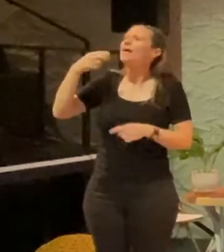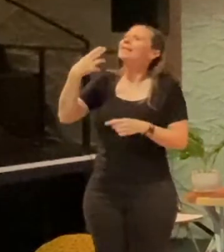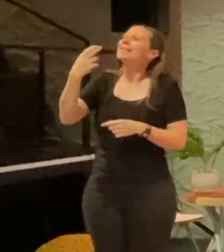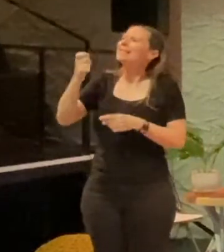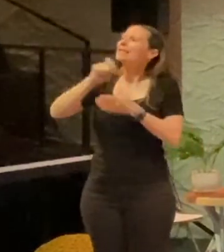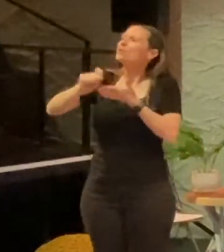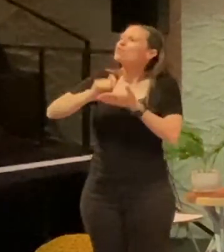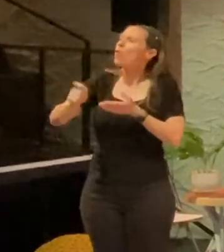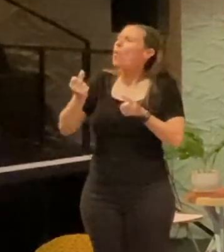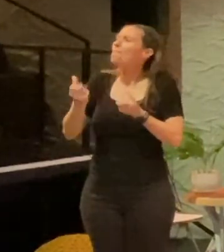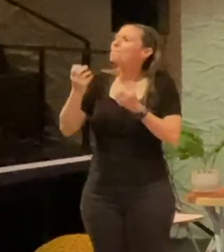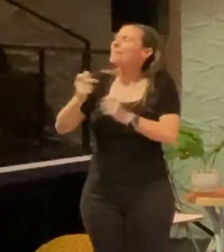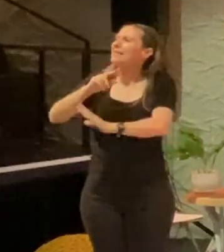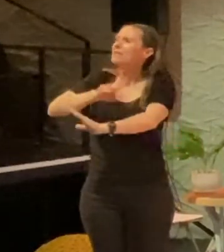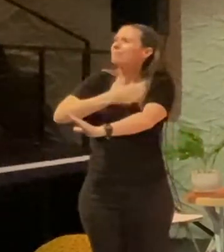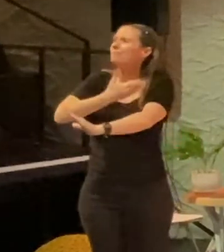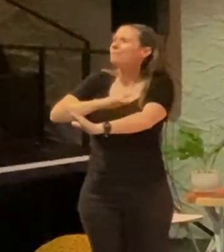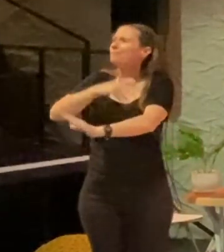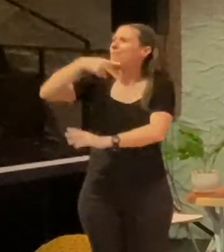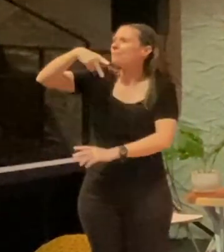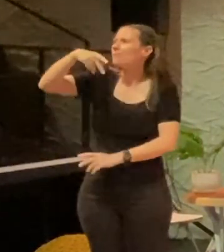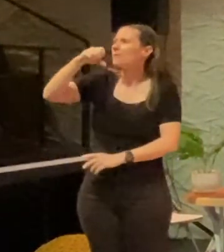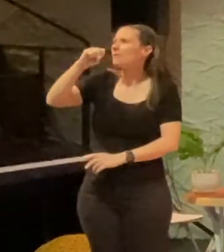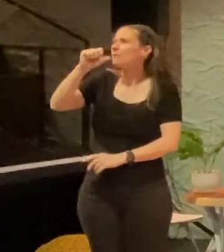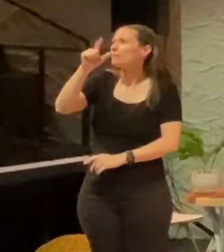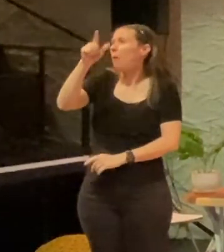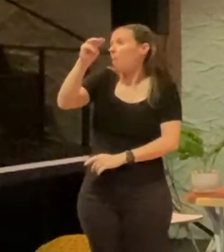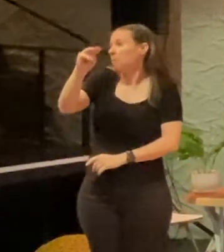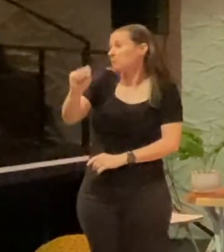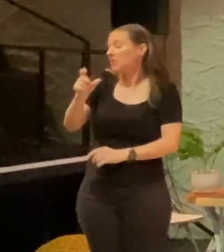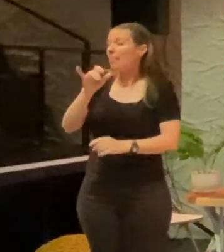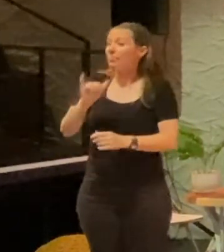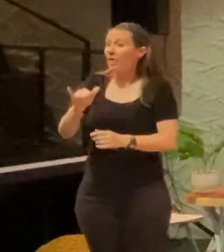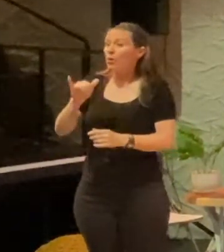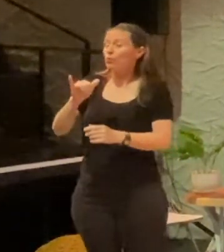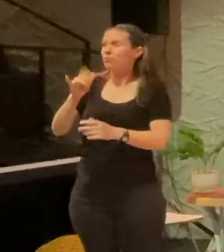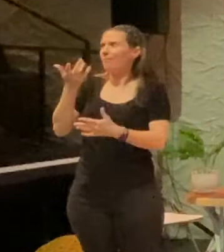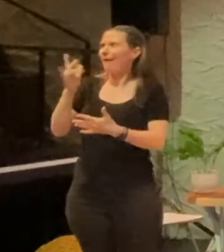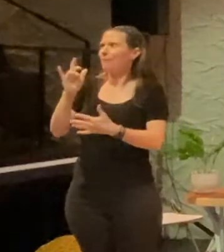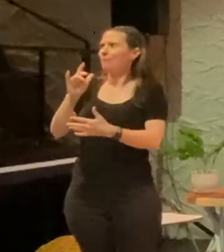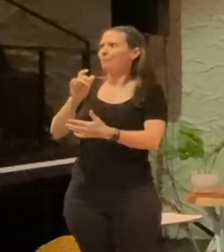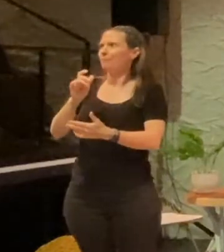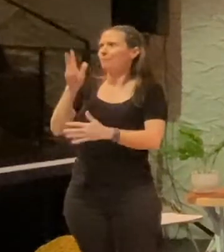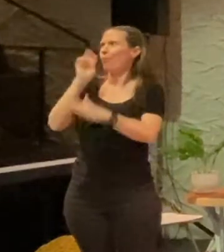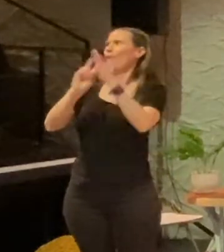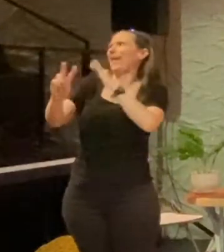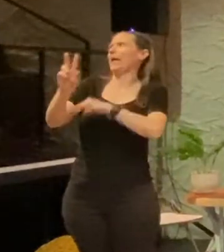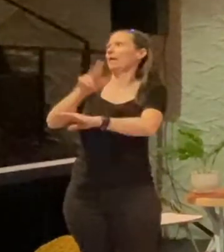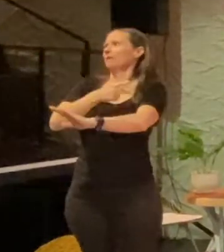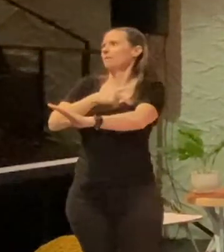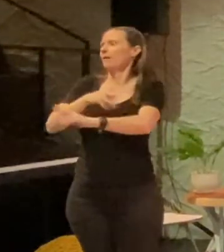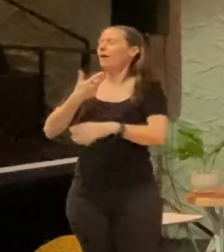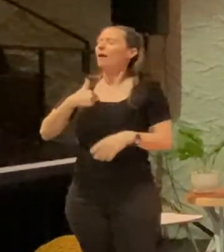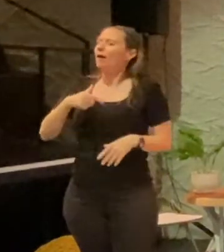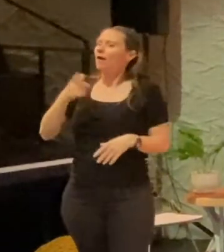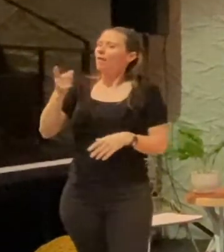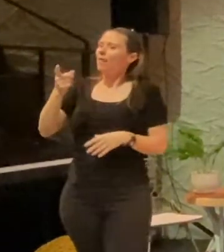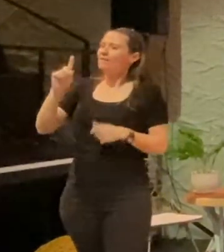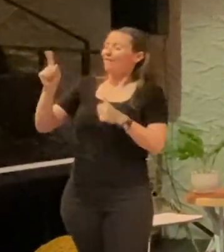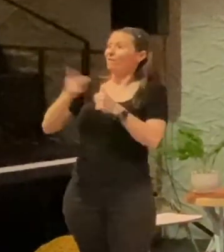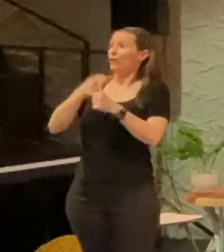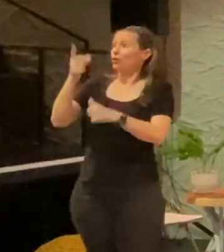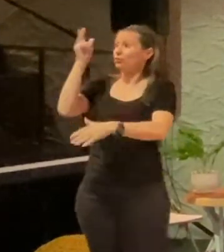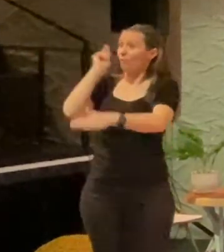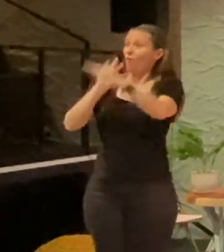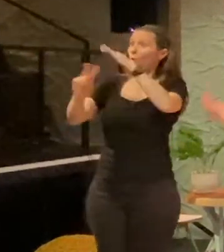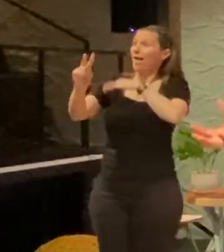Psalms. And in Jesus' day, these Psalms were considered prophetic. And his first Psalm, Asaph's first Psalm, literally forecasts